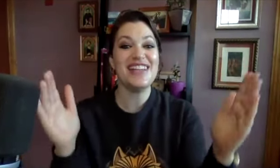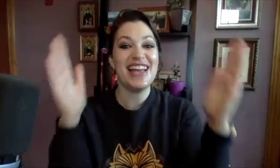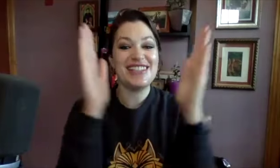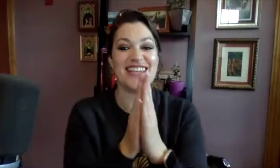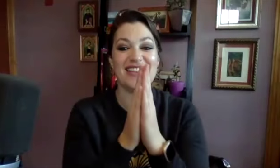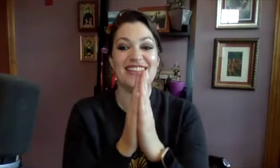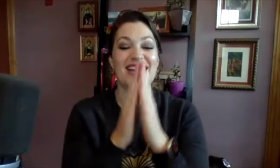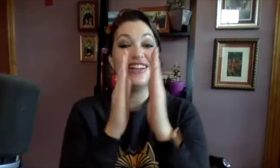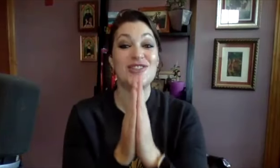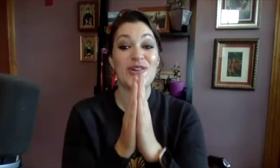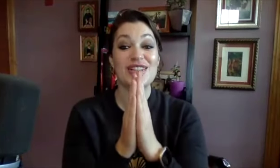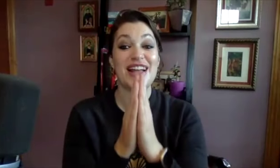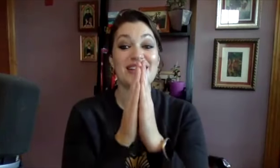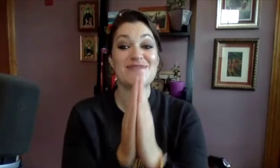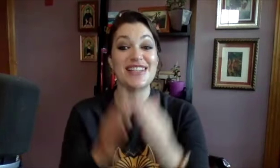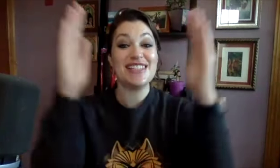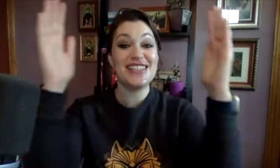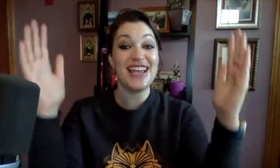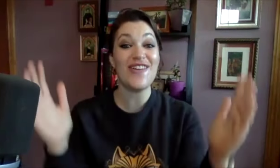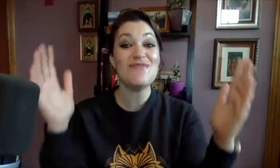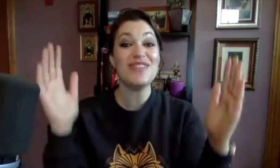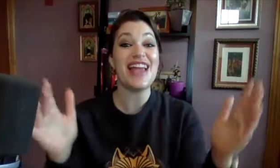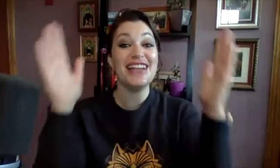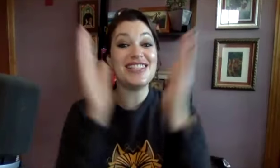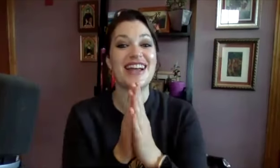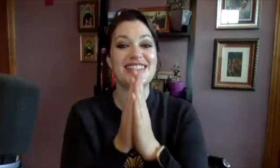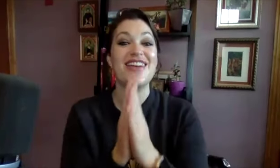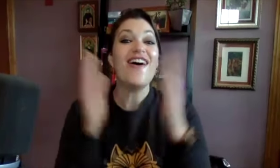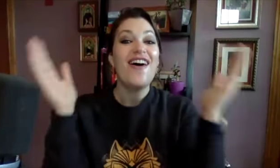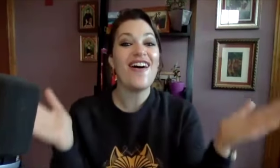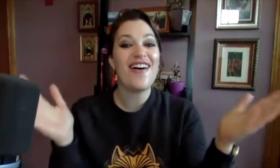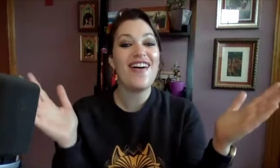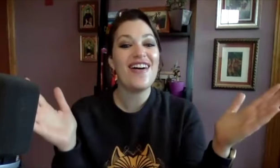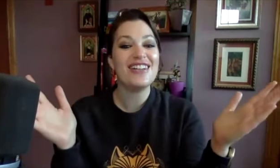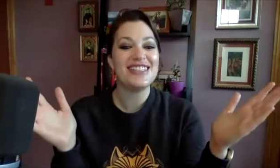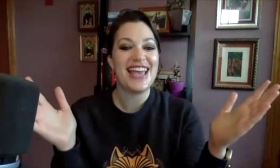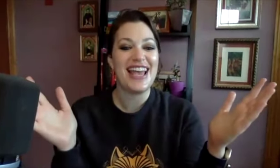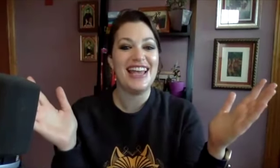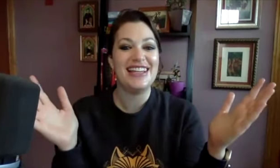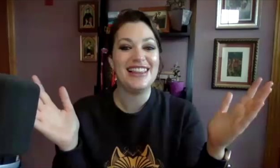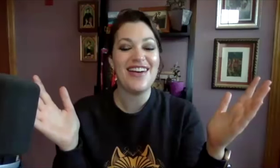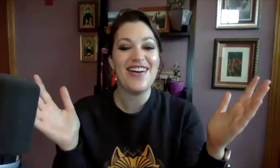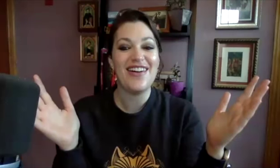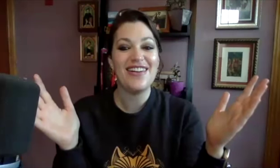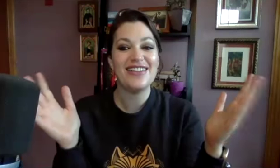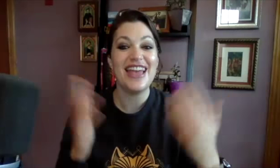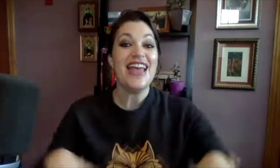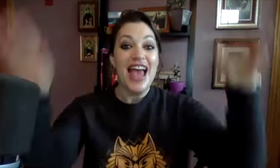and shut. The doors on the bus, they open and shut all day long. And